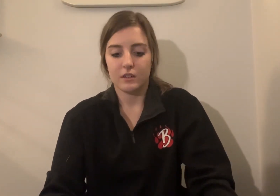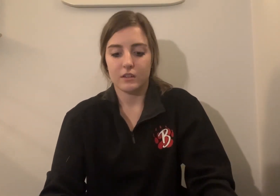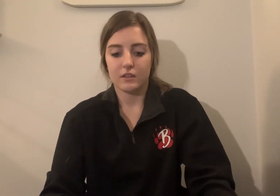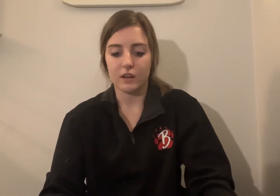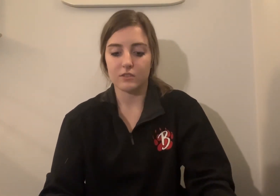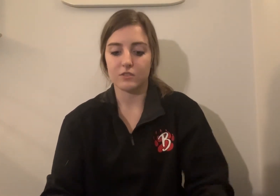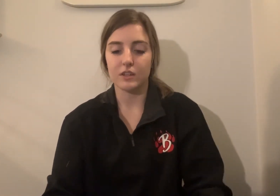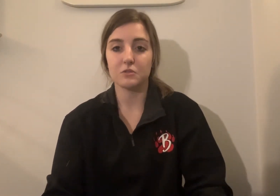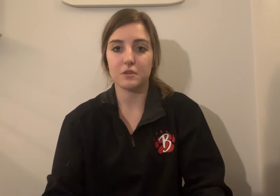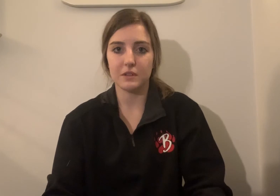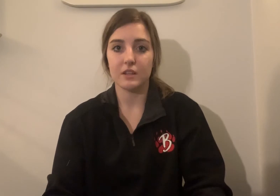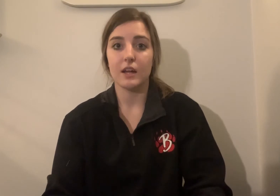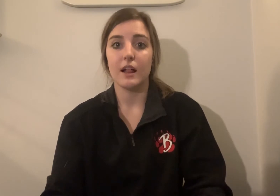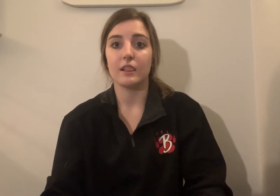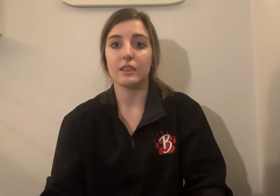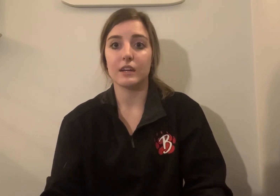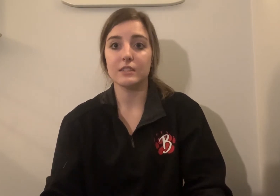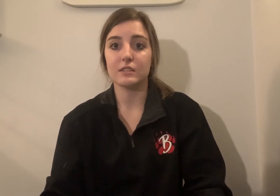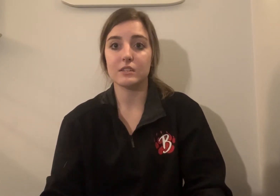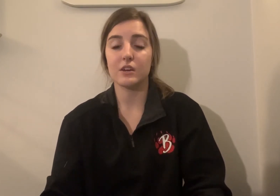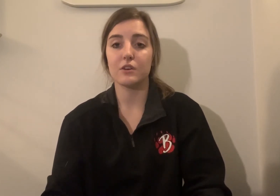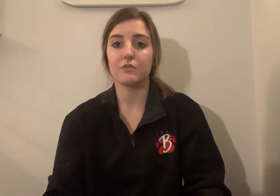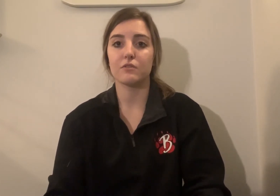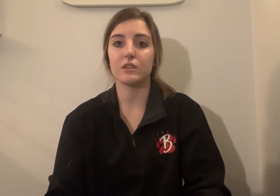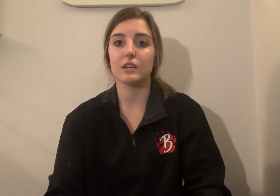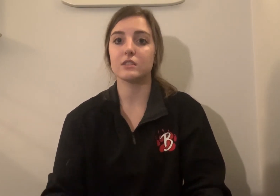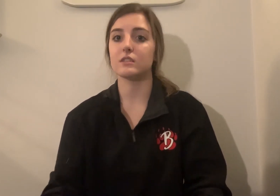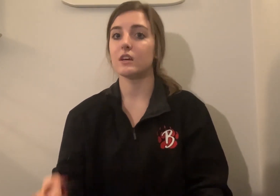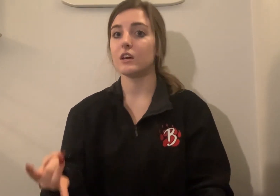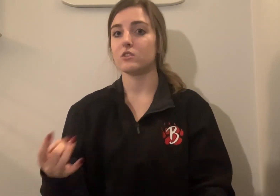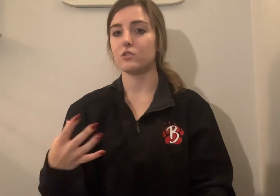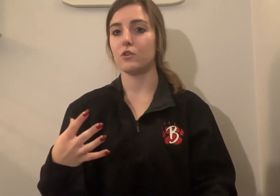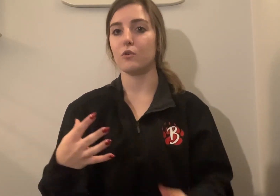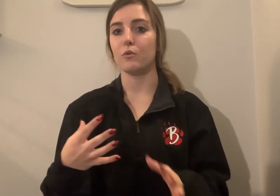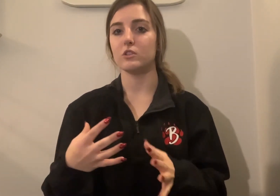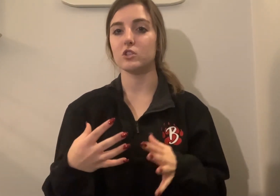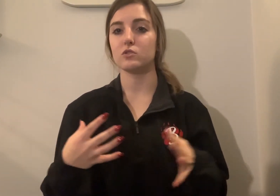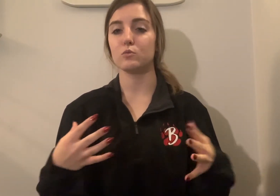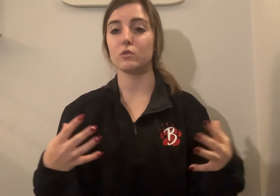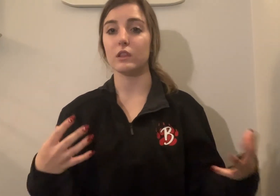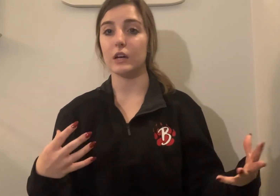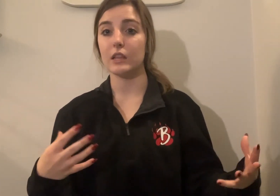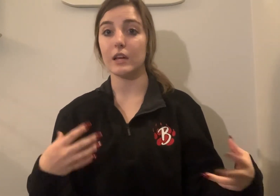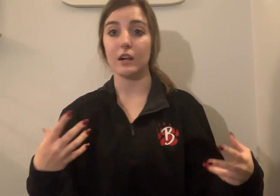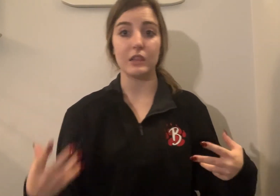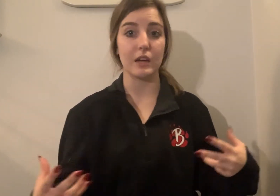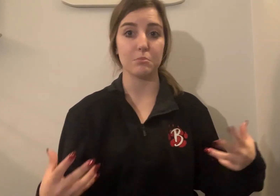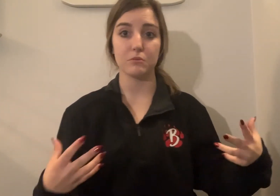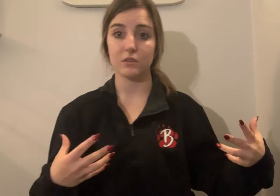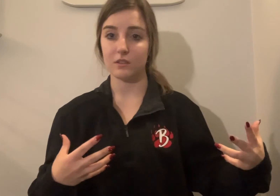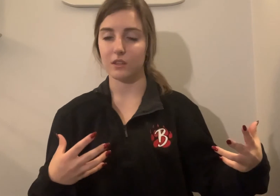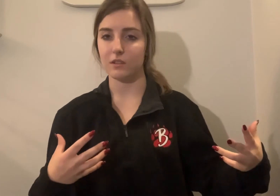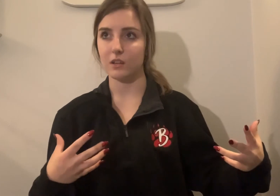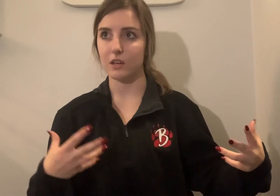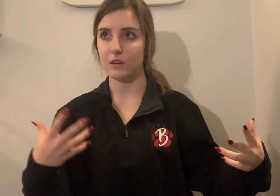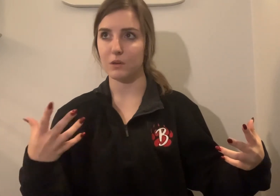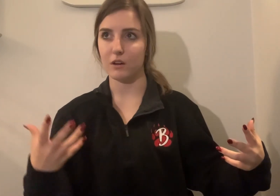Yeah, so that's ornament. Lights, for lights. So just the word light, like a lamp, like the light coming out of a